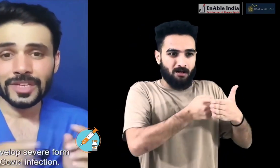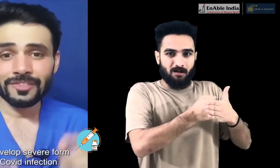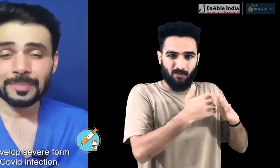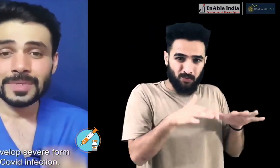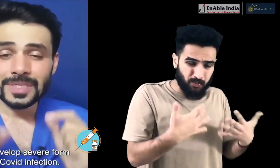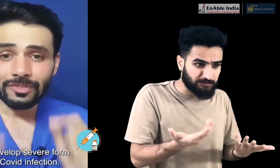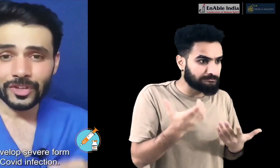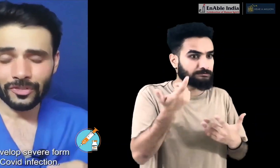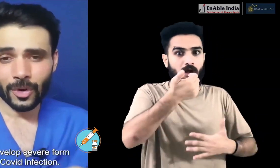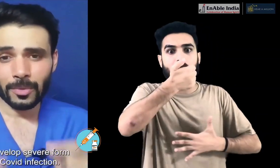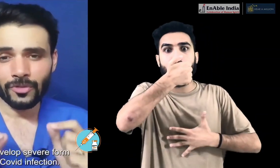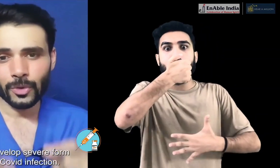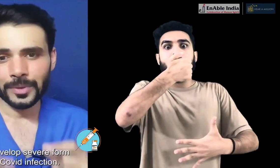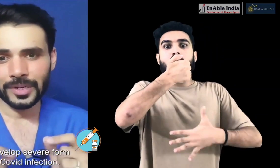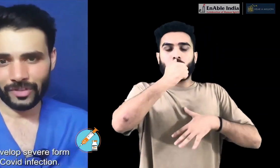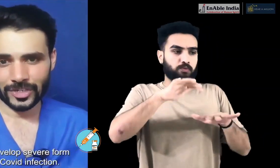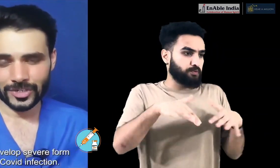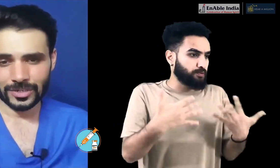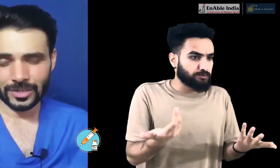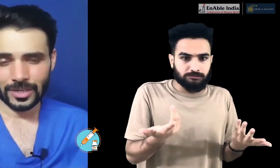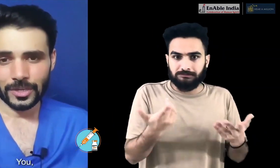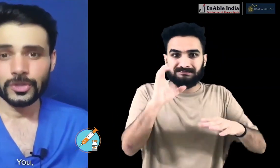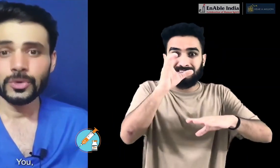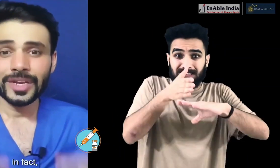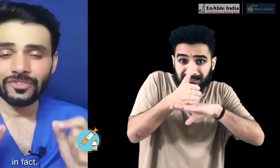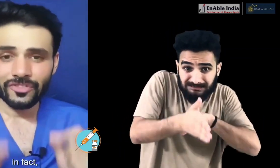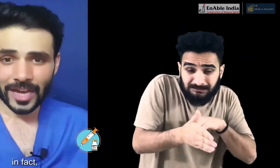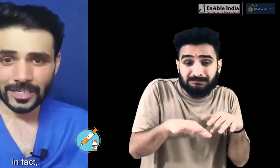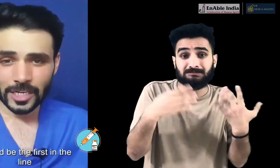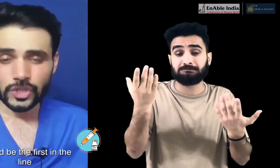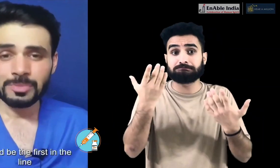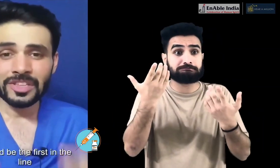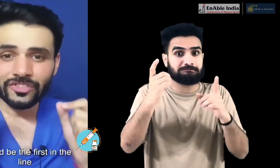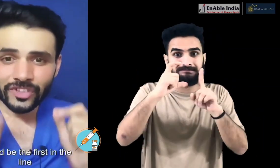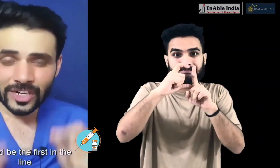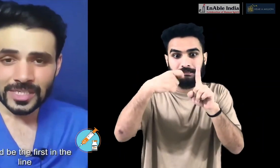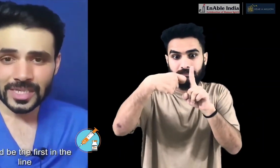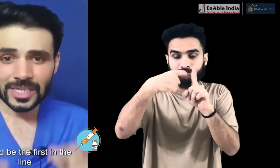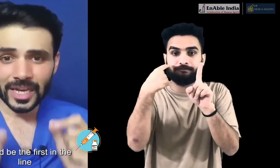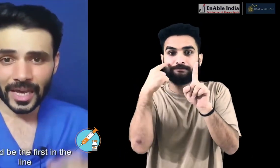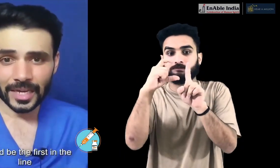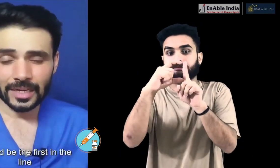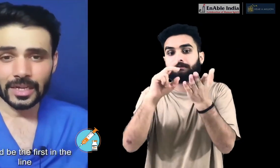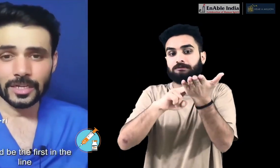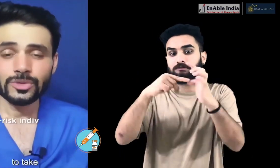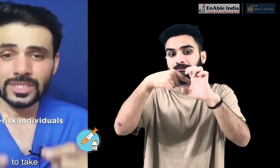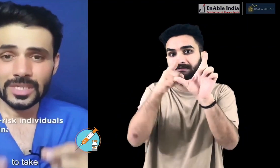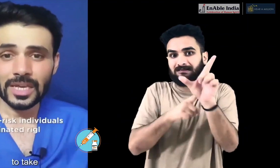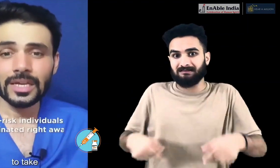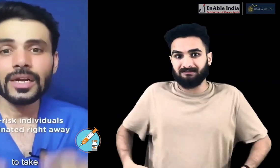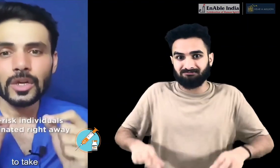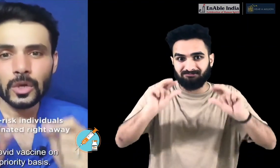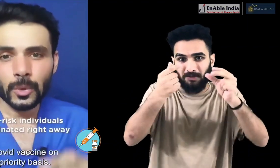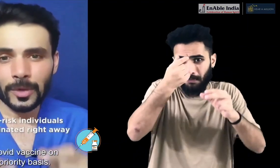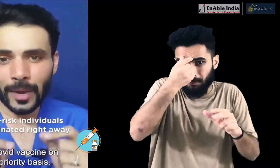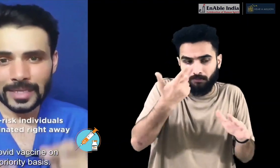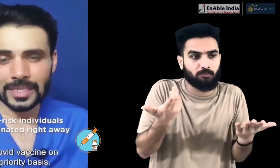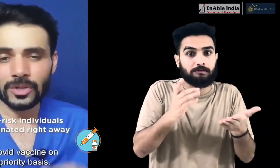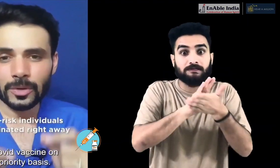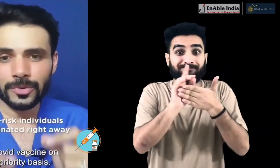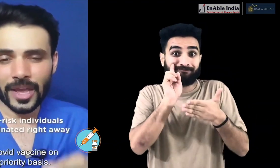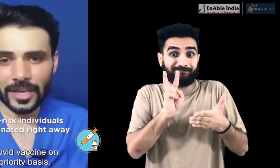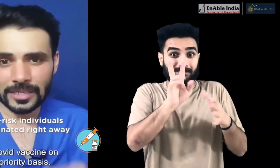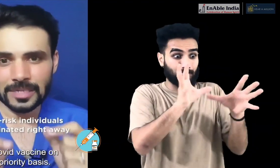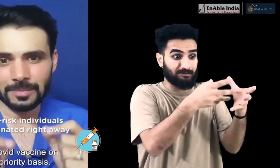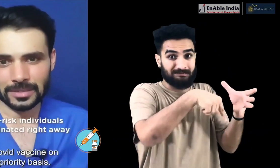to develop severe form of COVID infection. You, in fact, should be the first in the line to take COVID vaccine